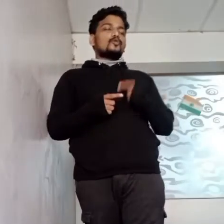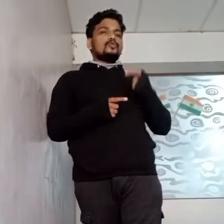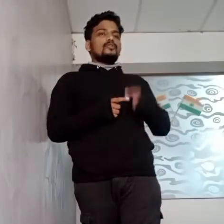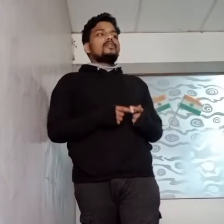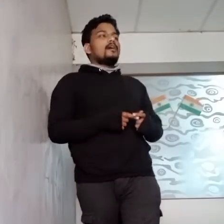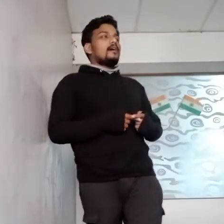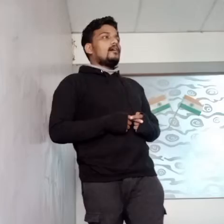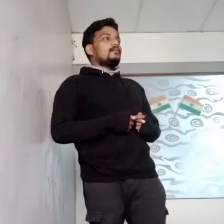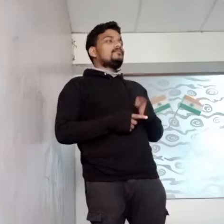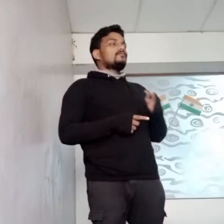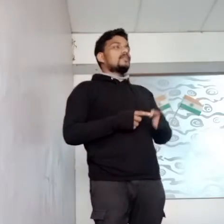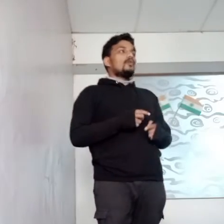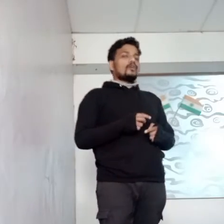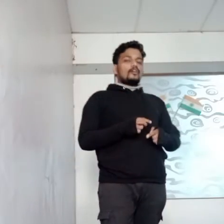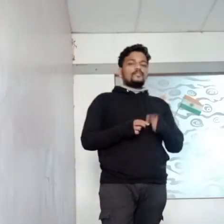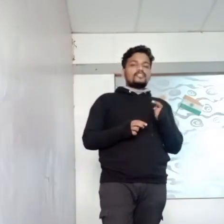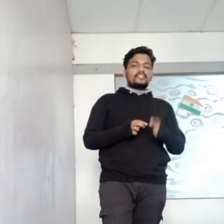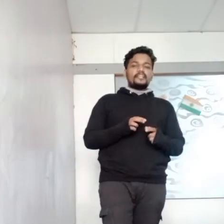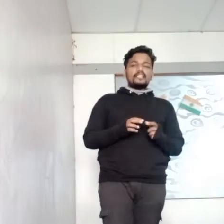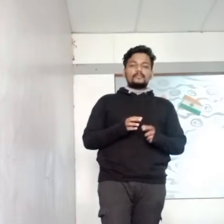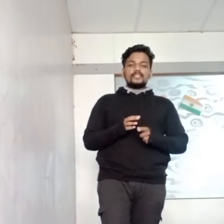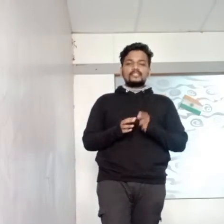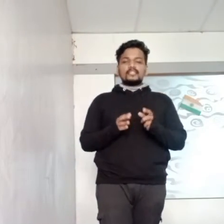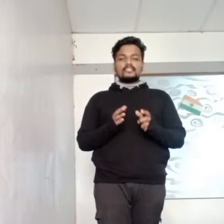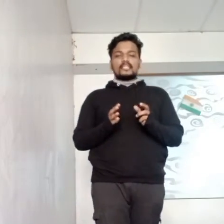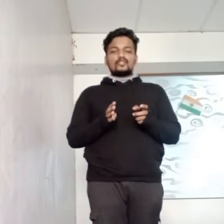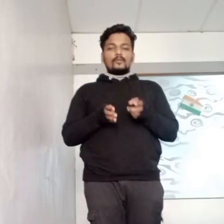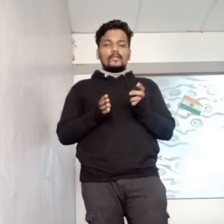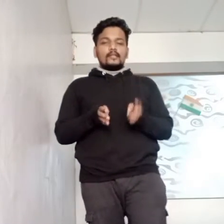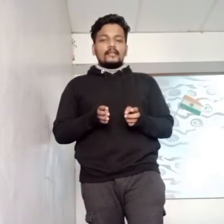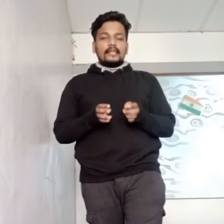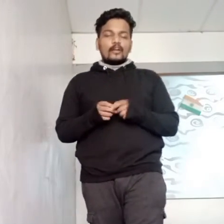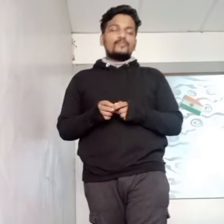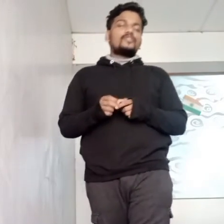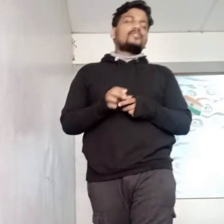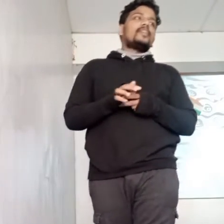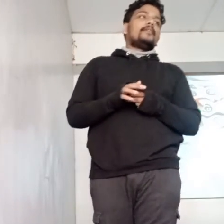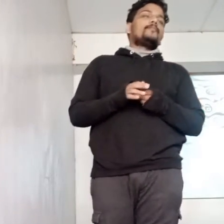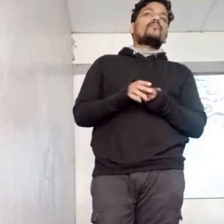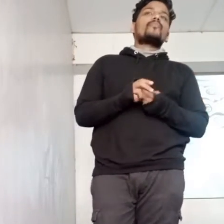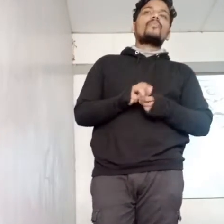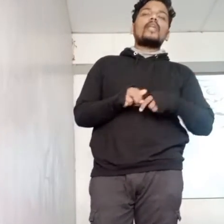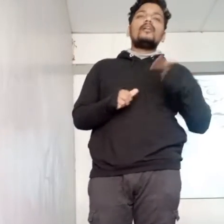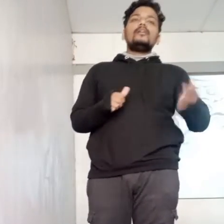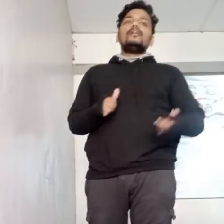to lock up the thread. That means there is a chance of lack of thread.